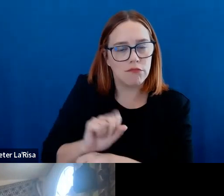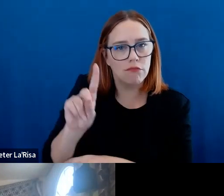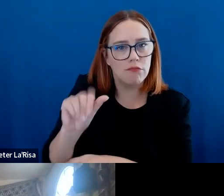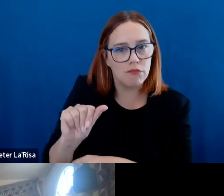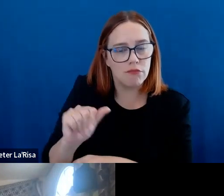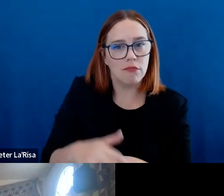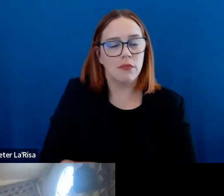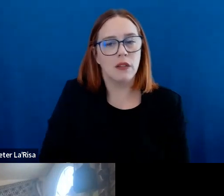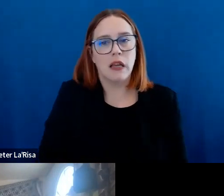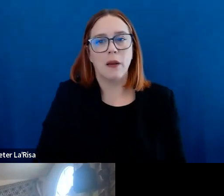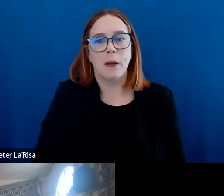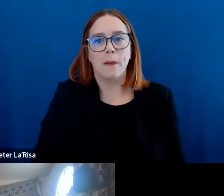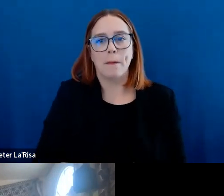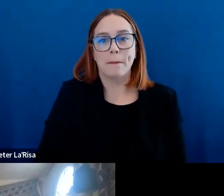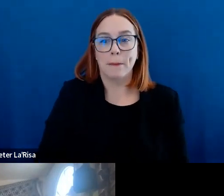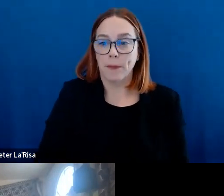To directly the question of